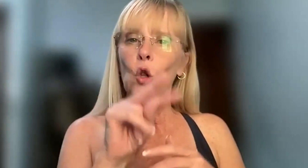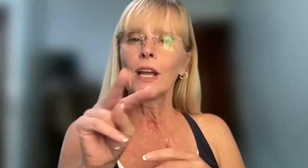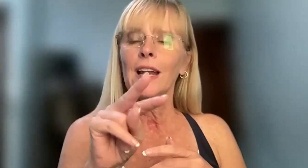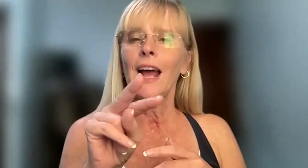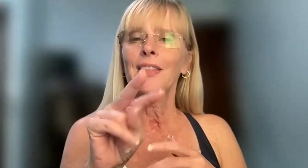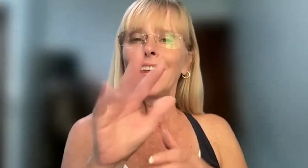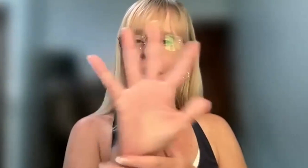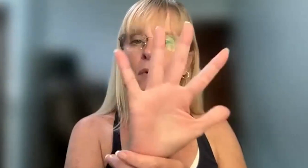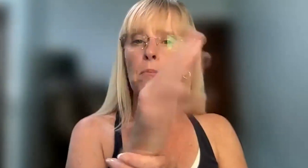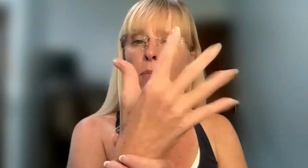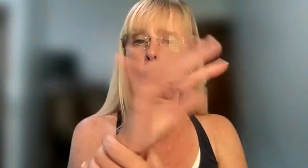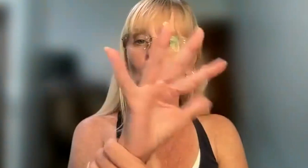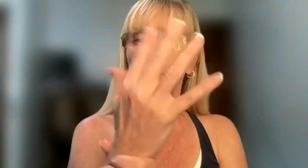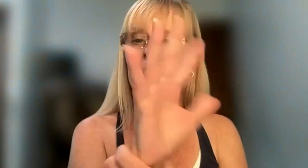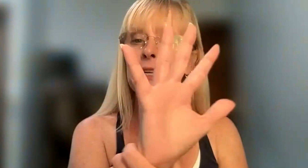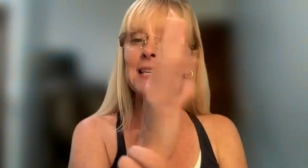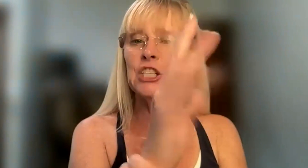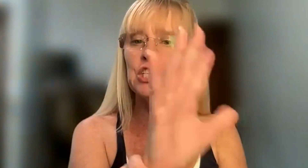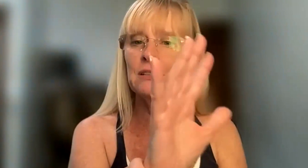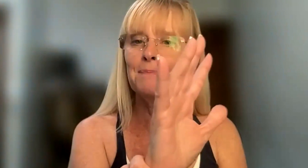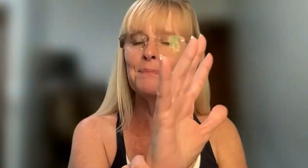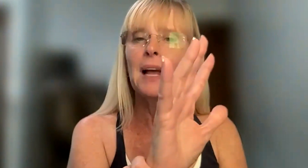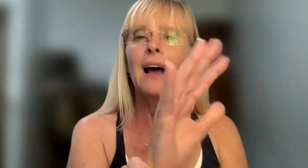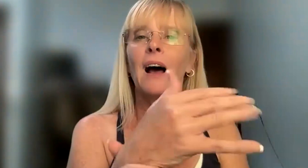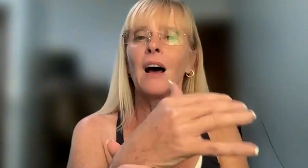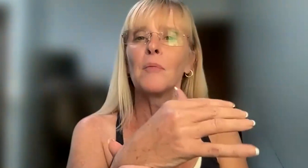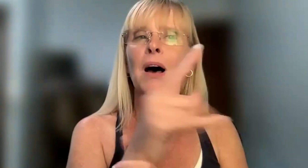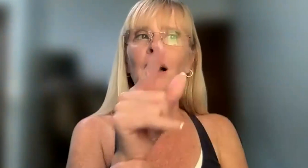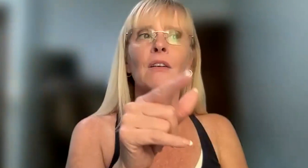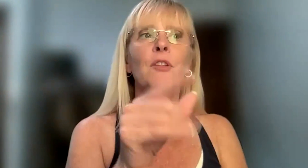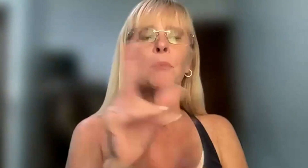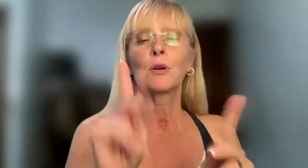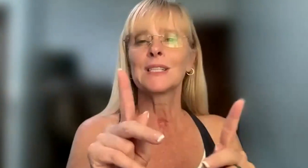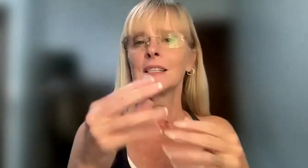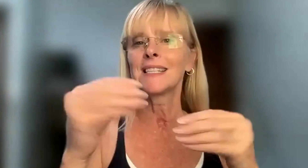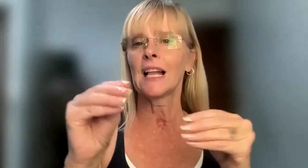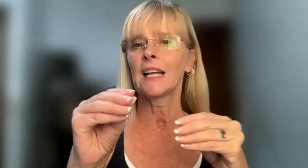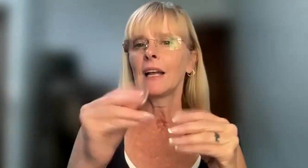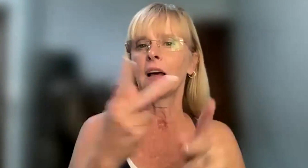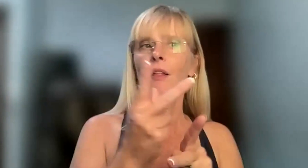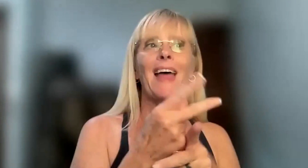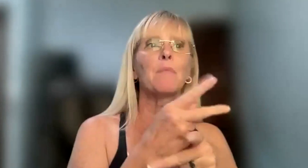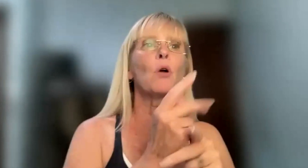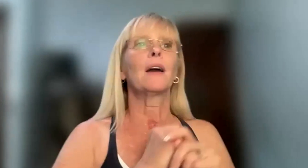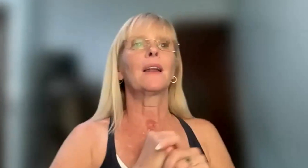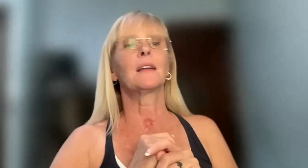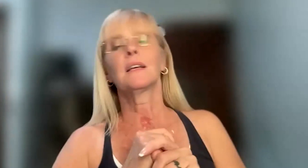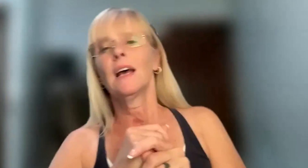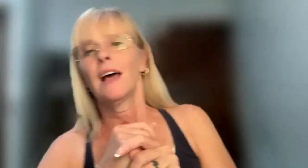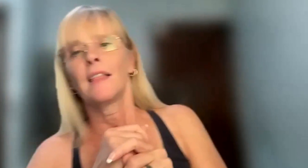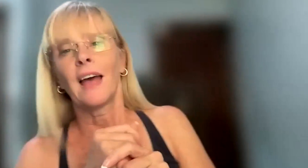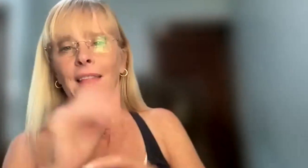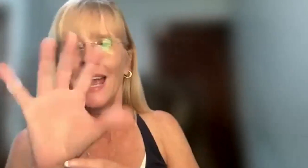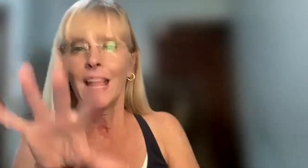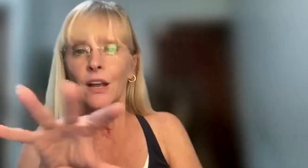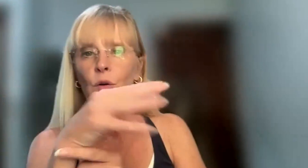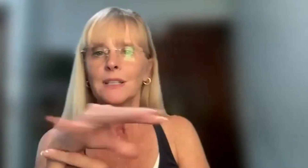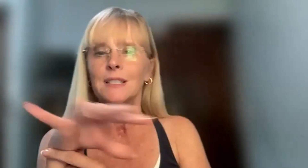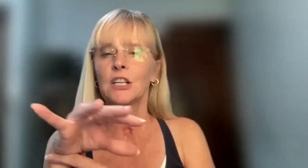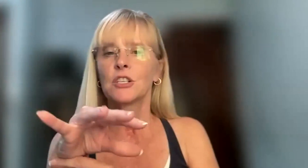looking at the palm orientation of the person selling that product, that the hand orientations